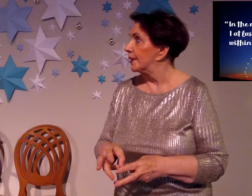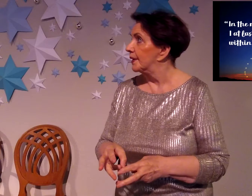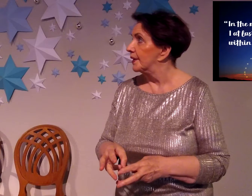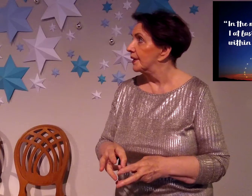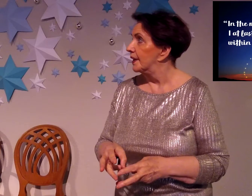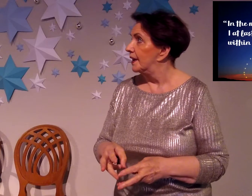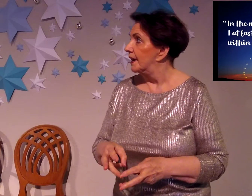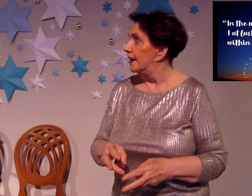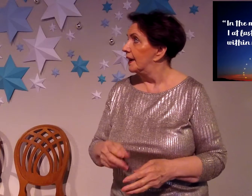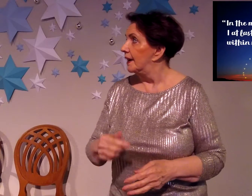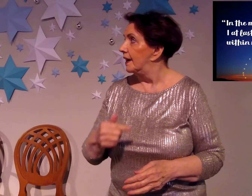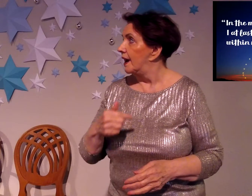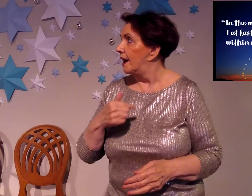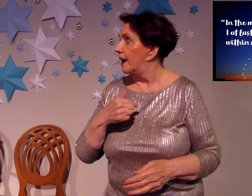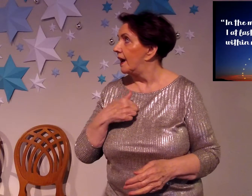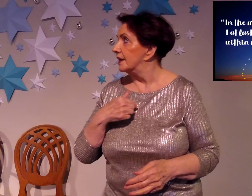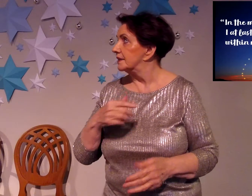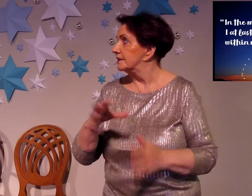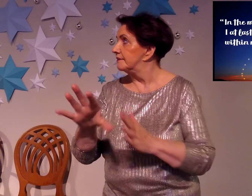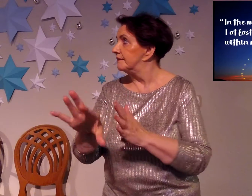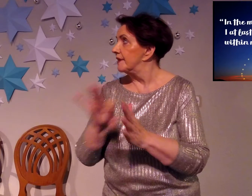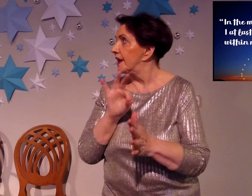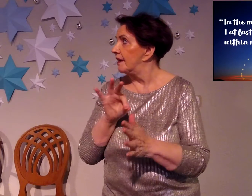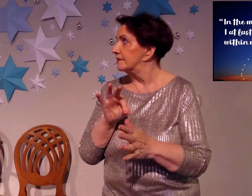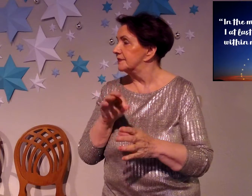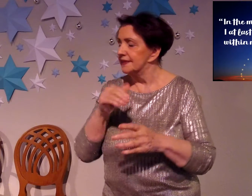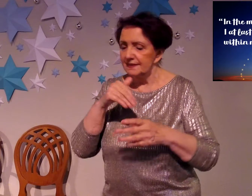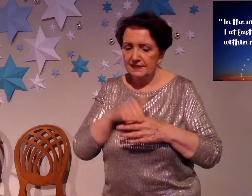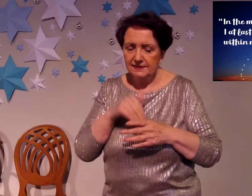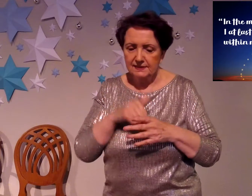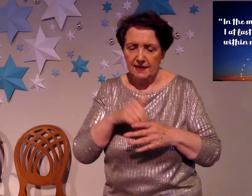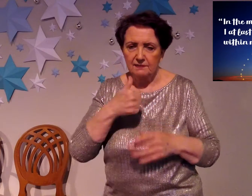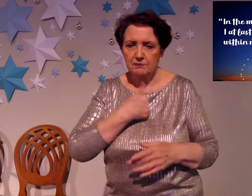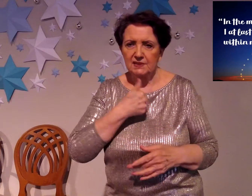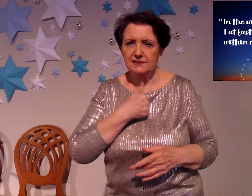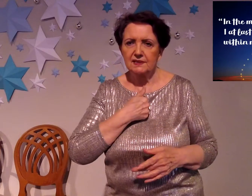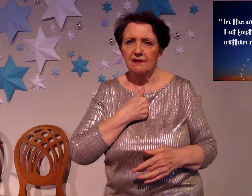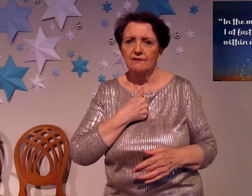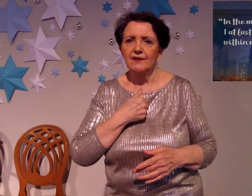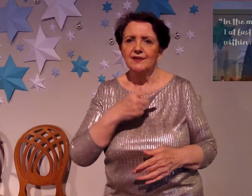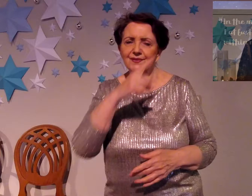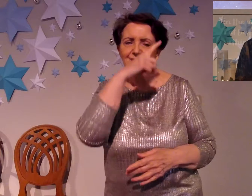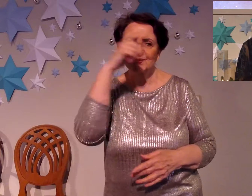of winter, I at last discovered that there was within me an invincible summer,